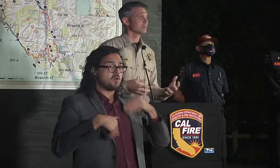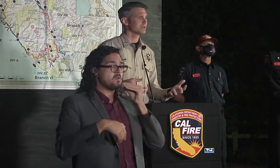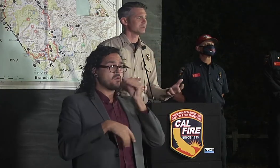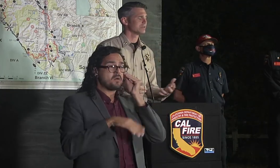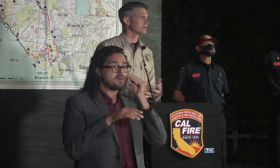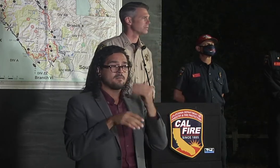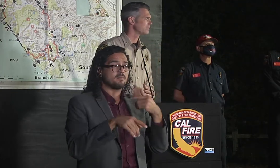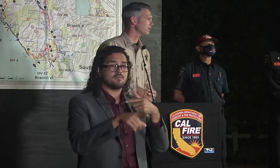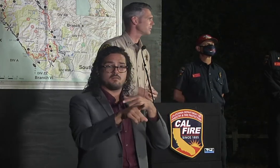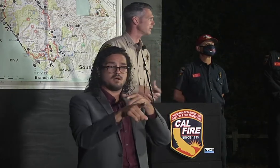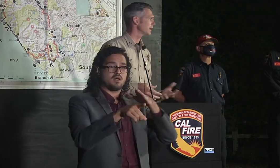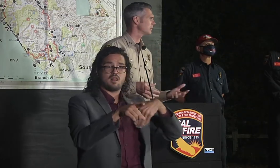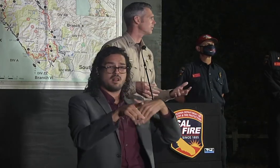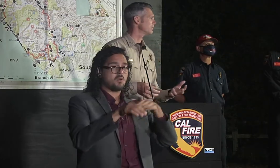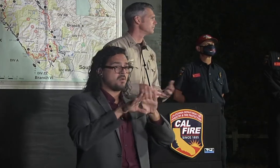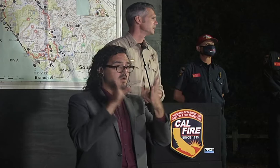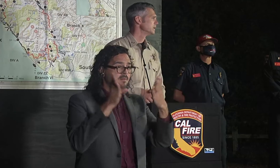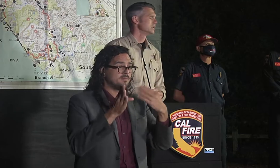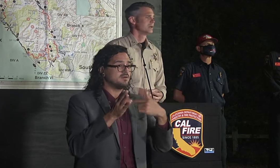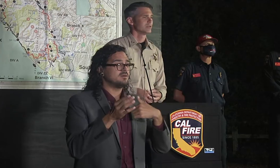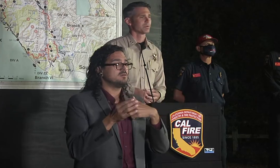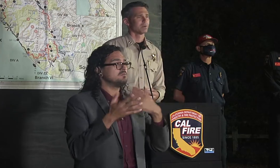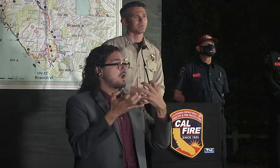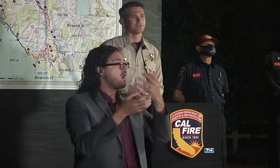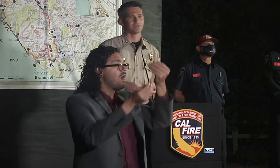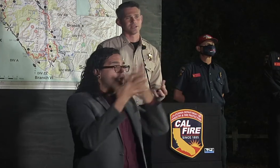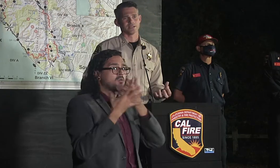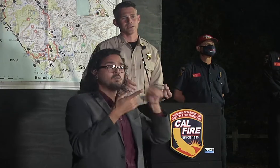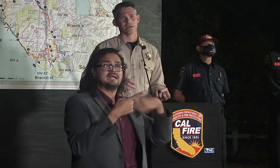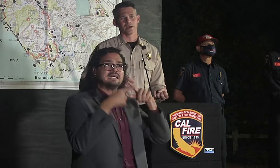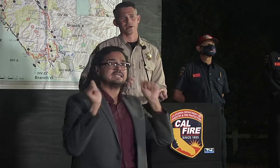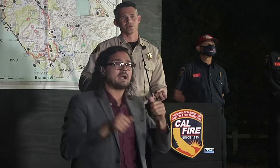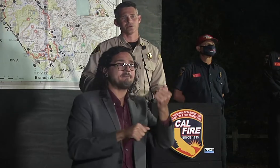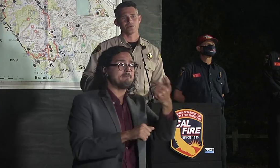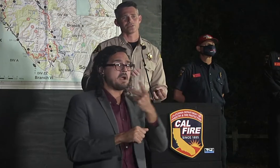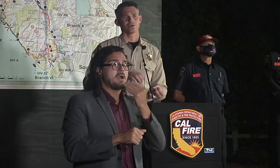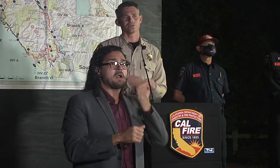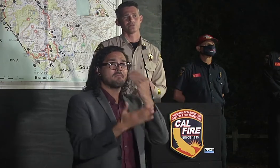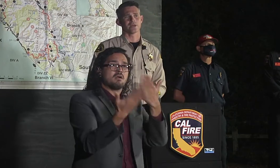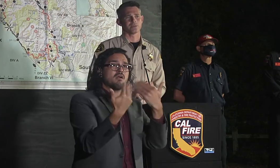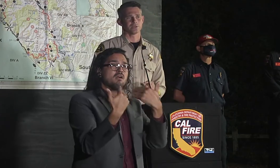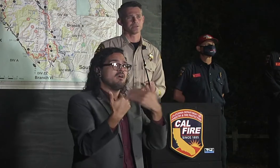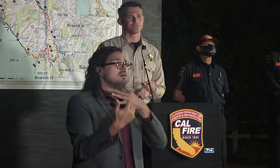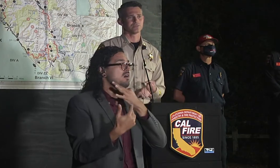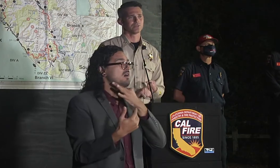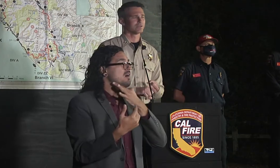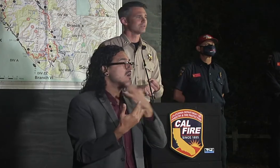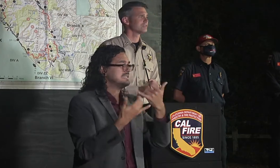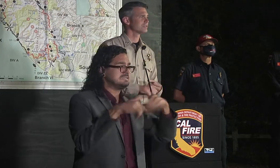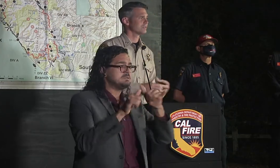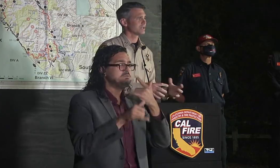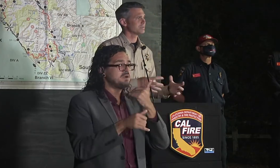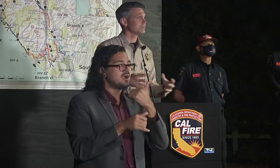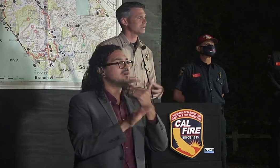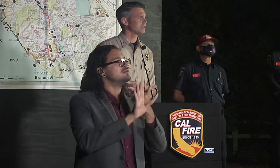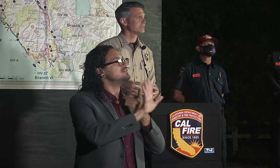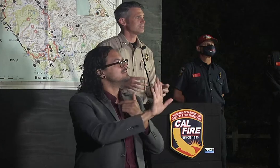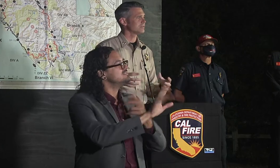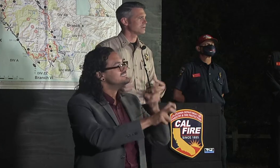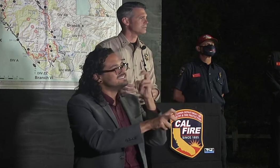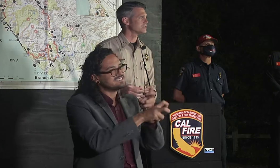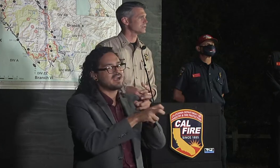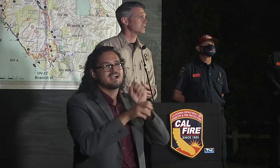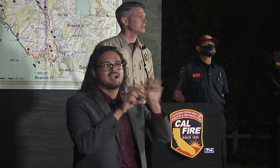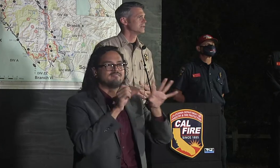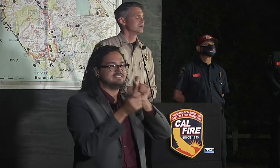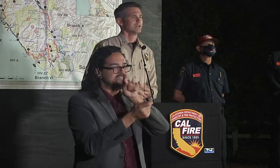yet, I'd want somebody to be standing up here telling me, when can I go home? The problem is that It's hard to do that because of the logistics of getting people in